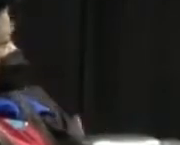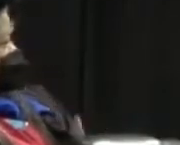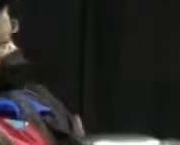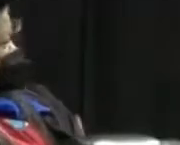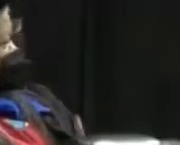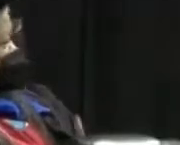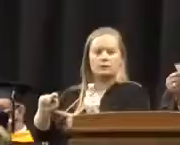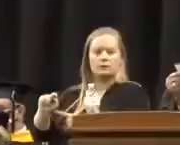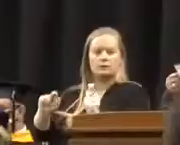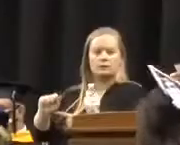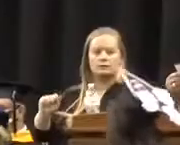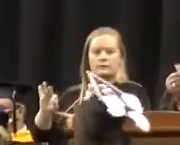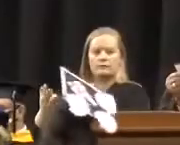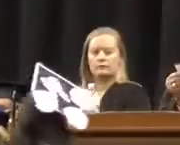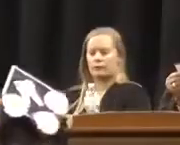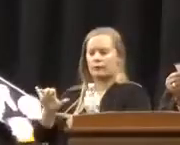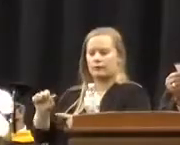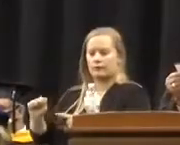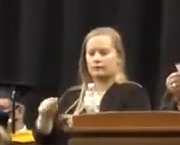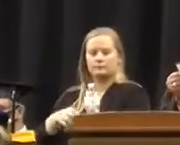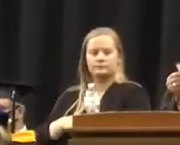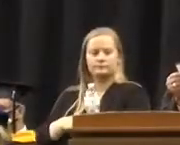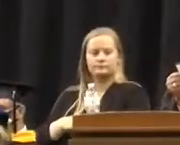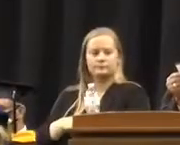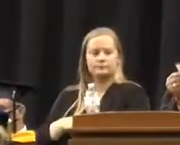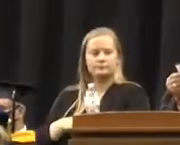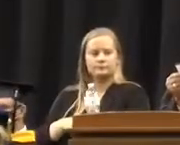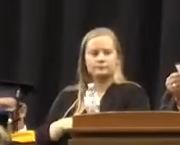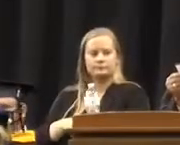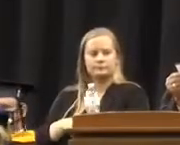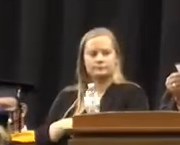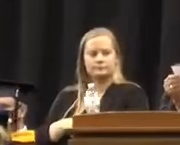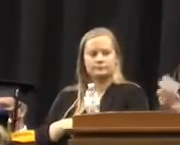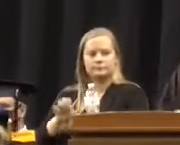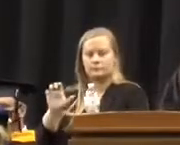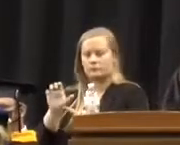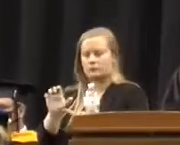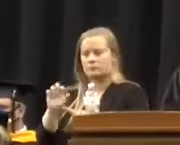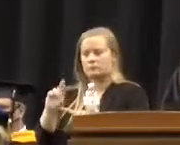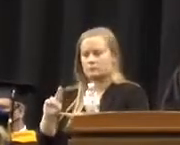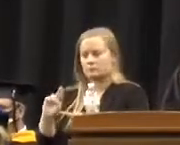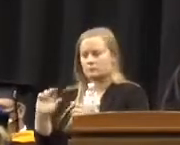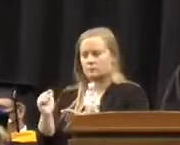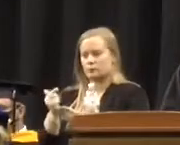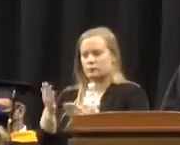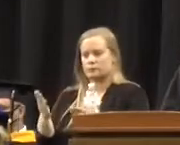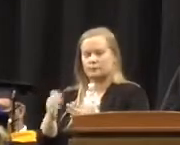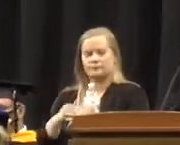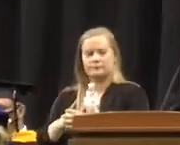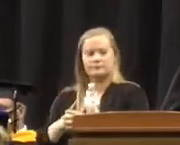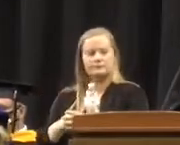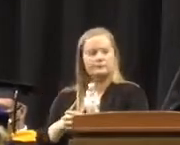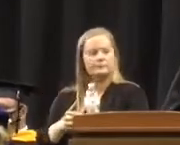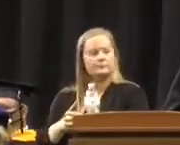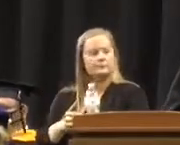Ashley Angelica Tafoya, Crimson Scholar graduate.